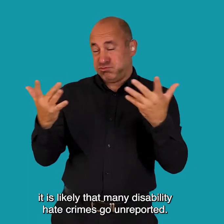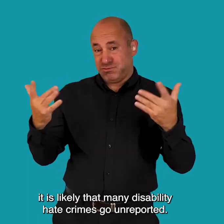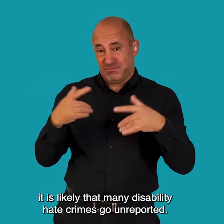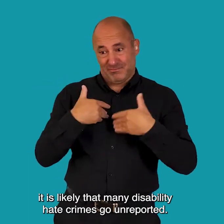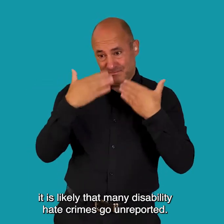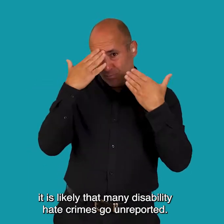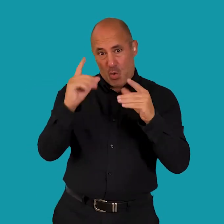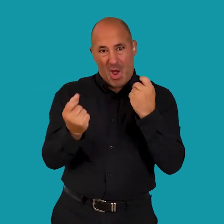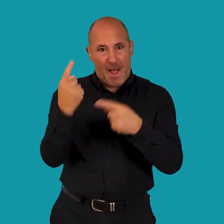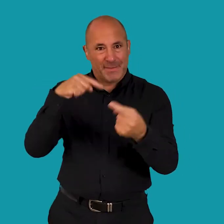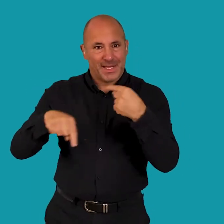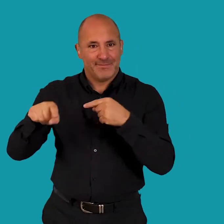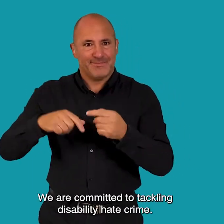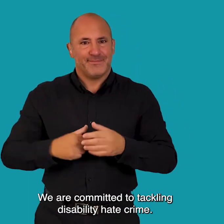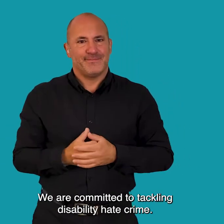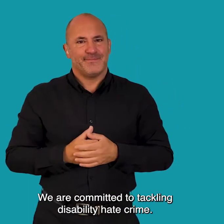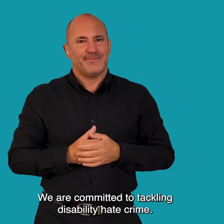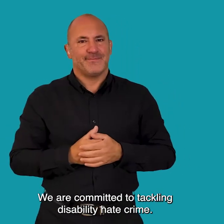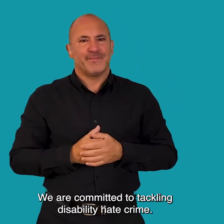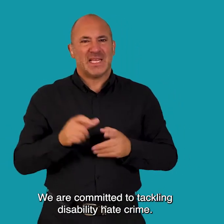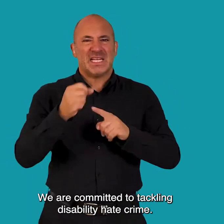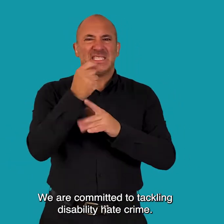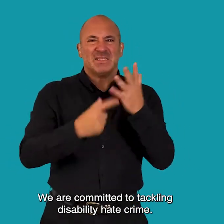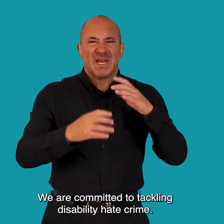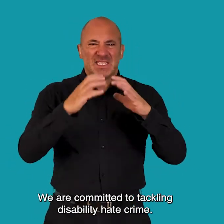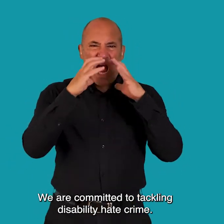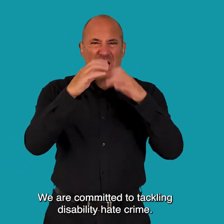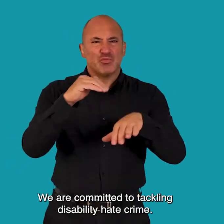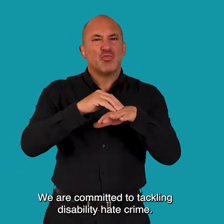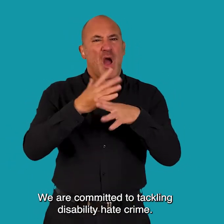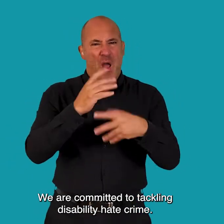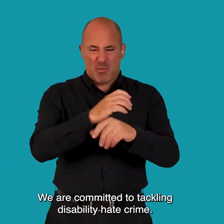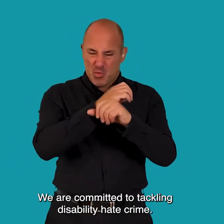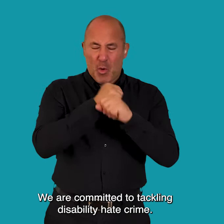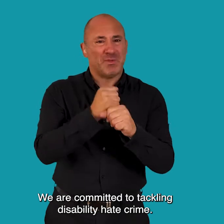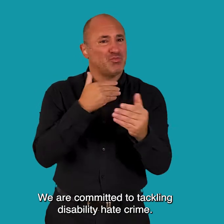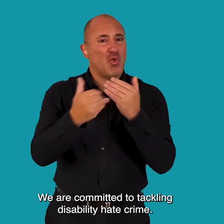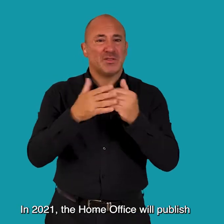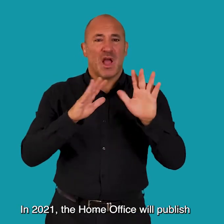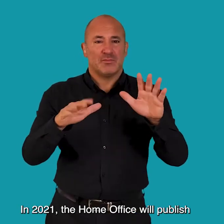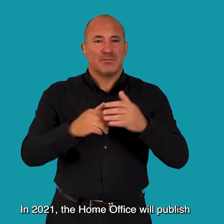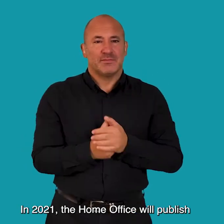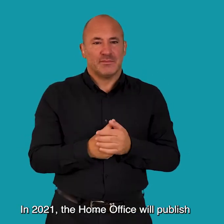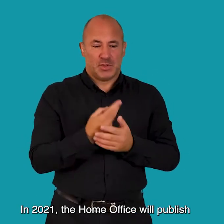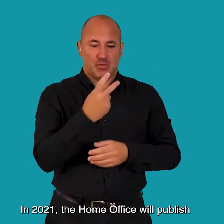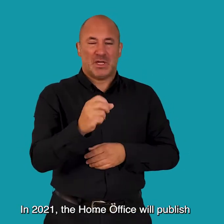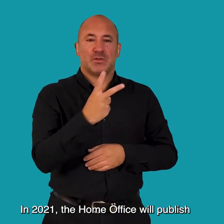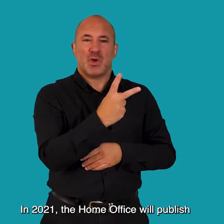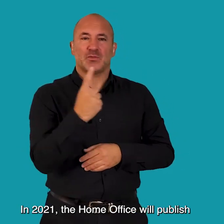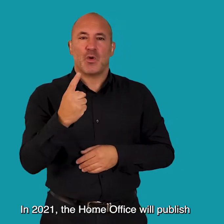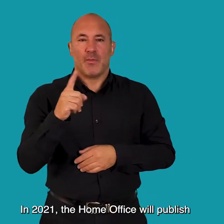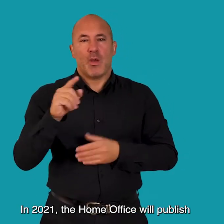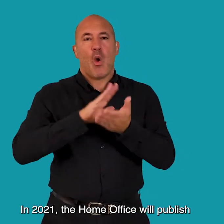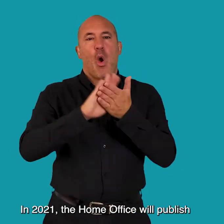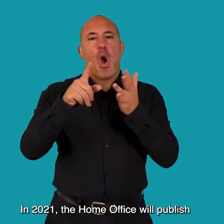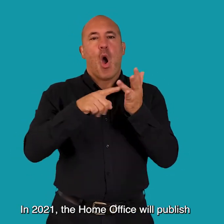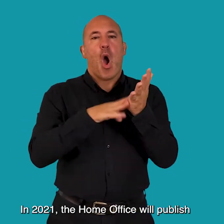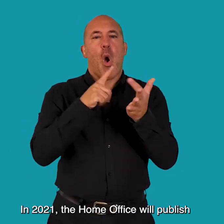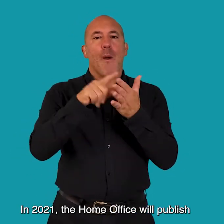unreported. We are committed to tackling disability hate crime. In 2021, the Home Office will publish a